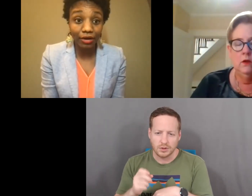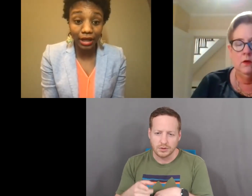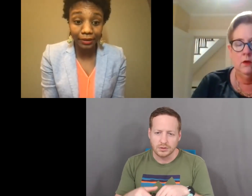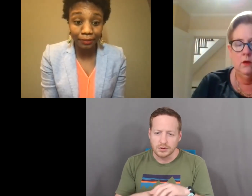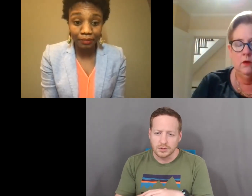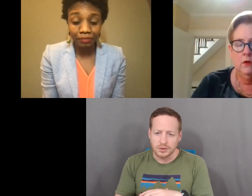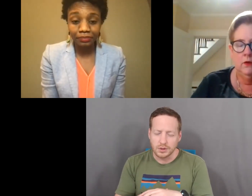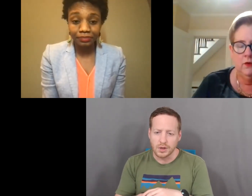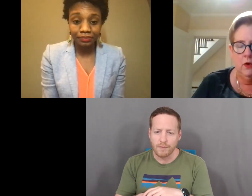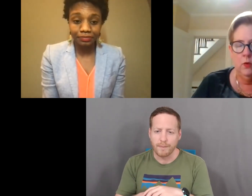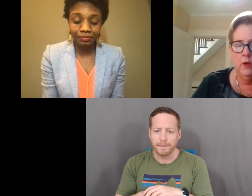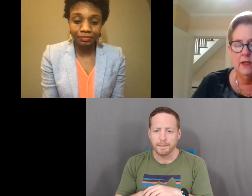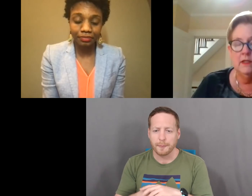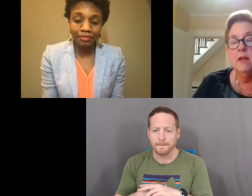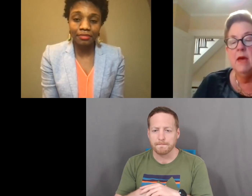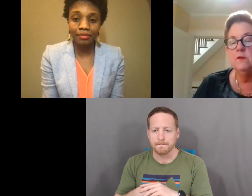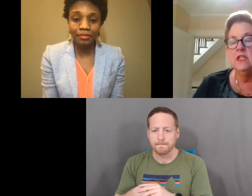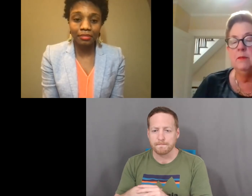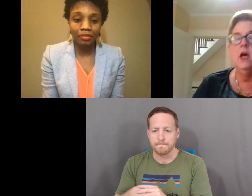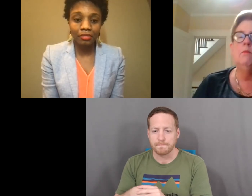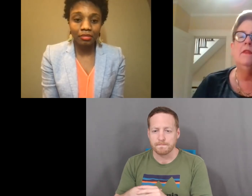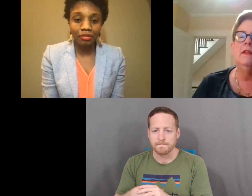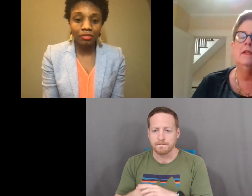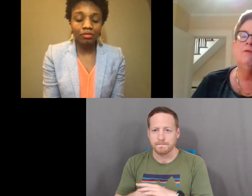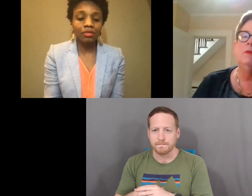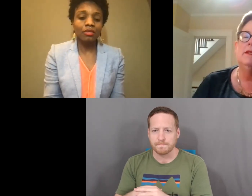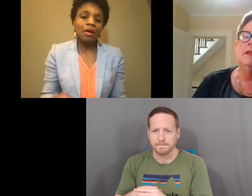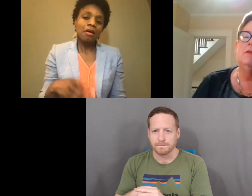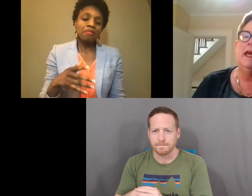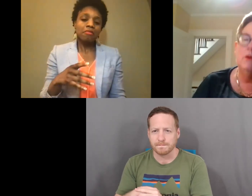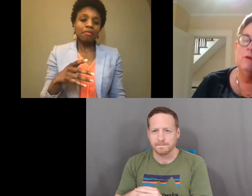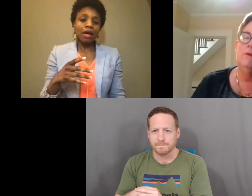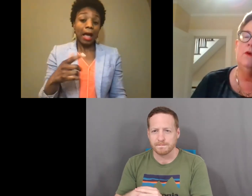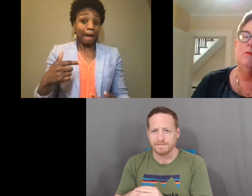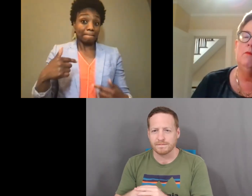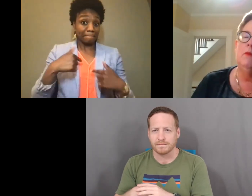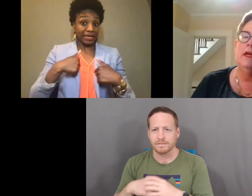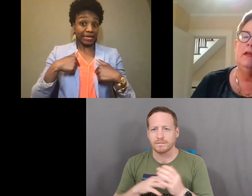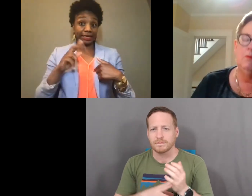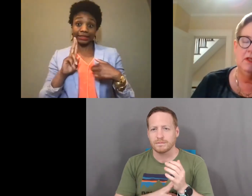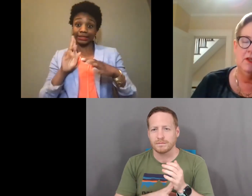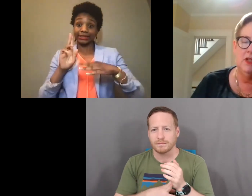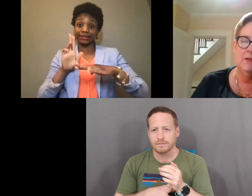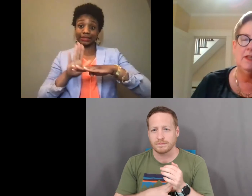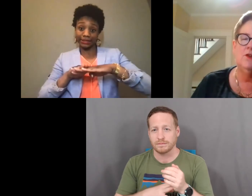Caroline? So it's not a matter of stepping up. I think it's time for me to step down from my position as vice